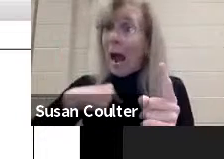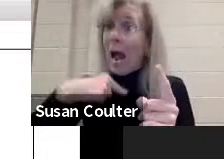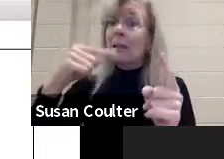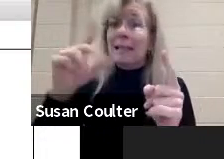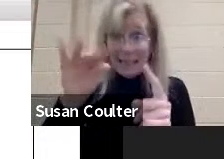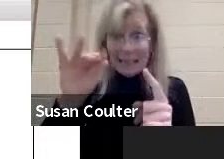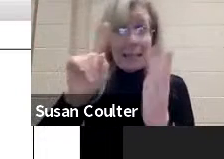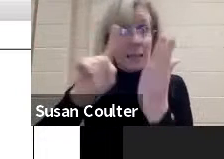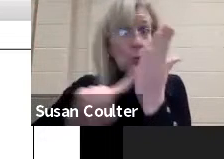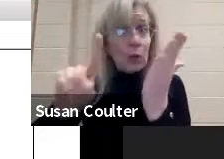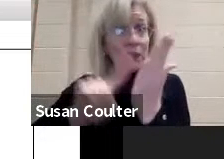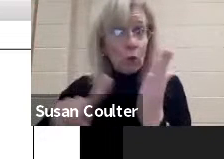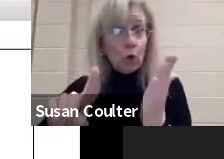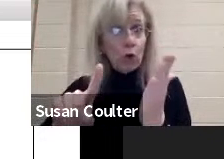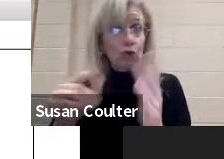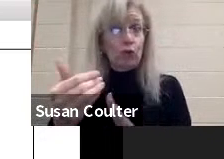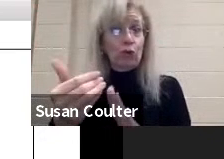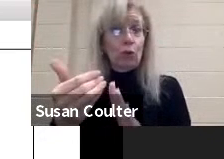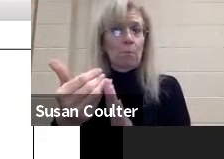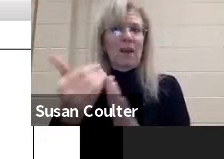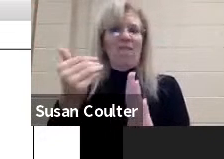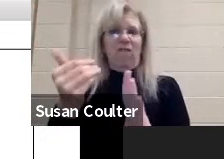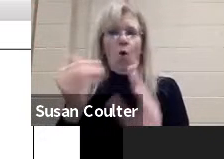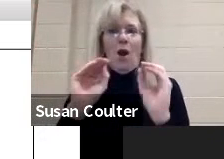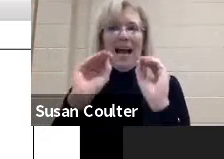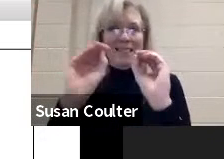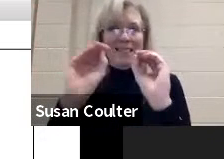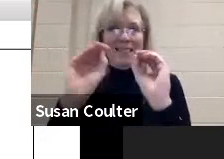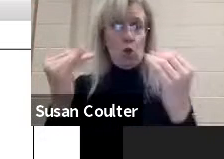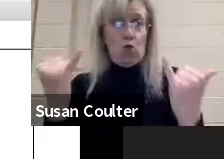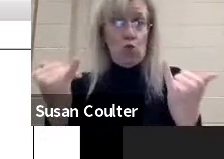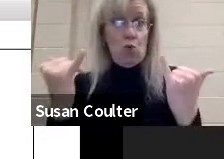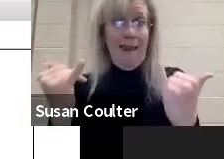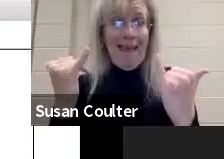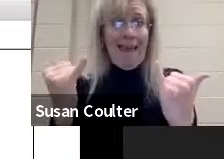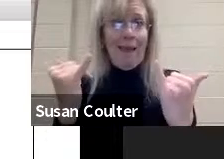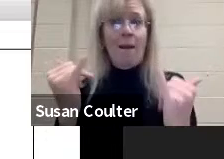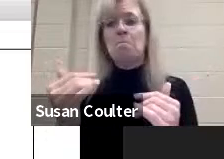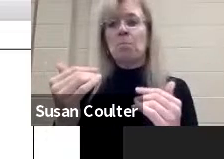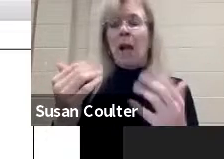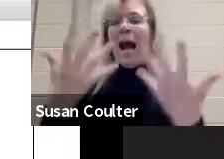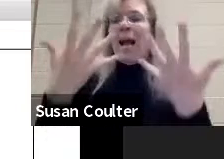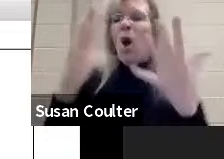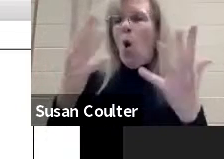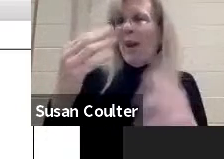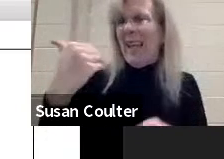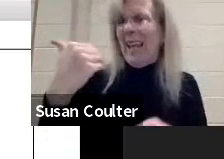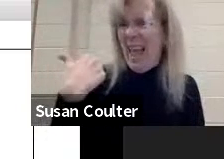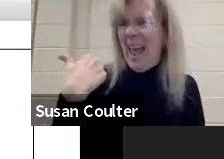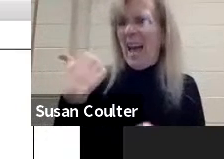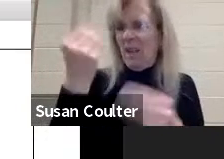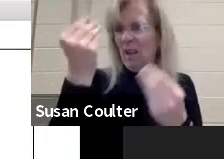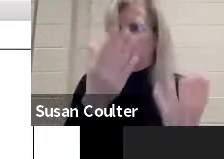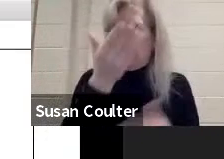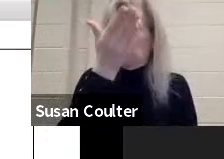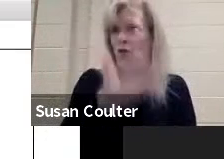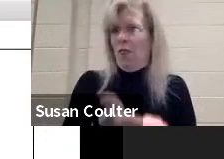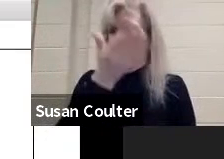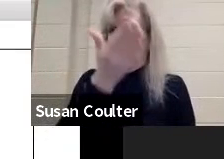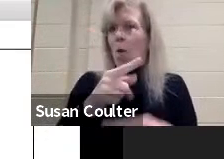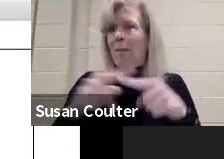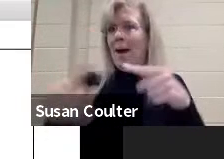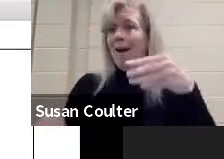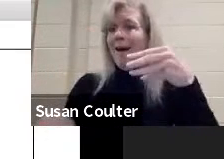But I did some research before I put today. I already had